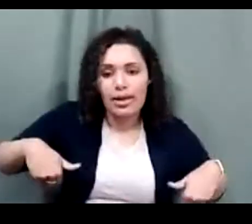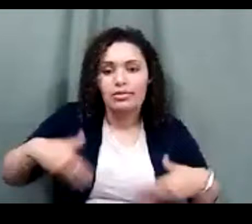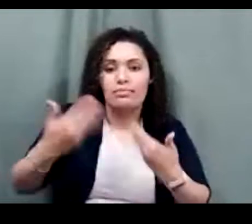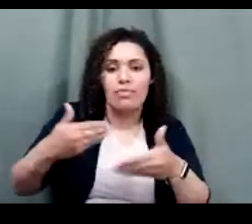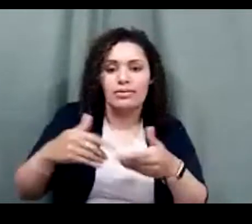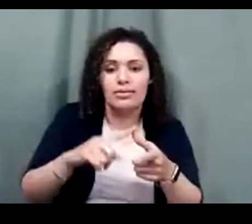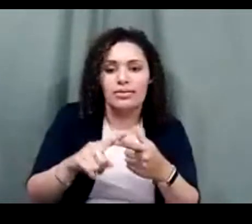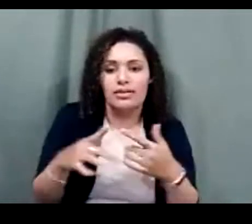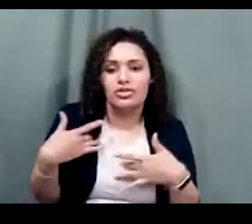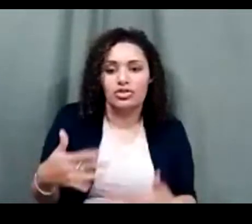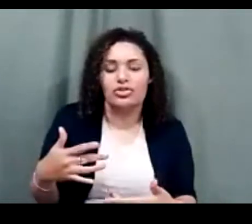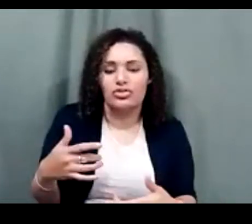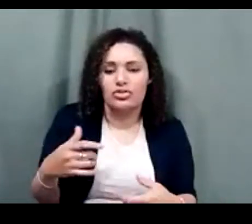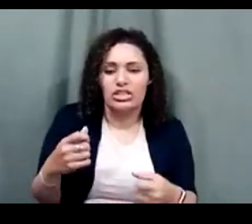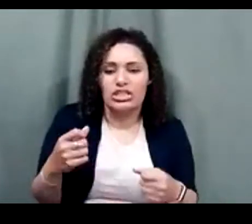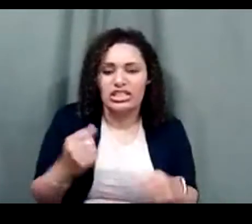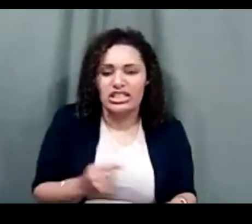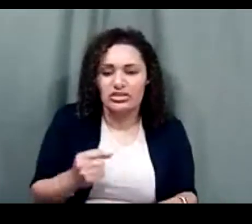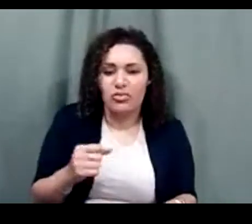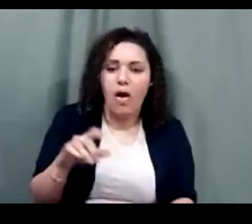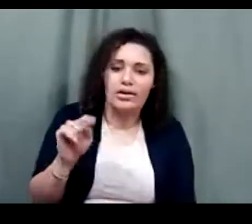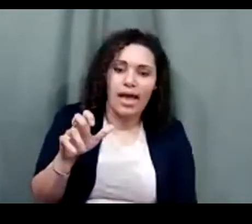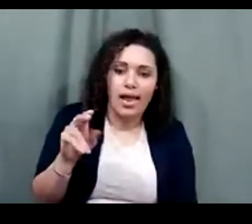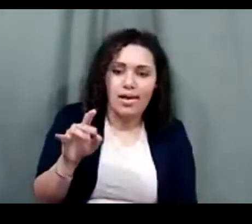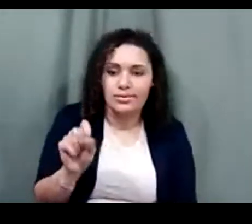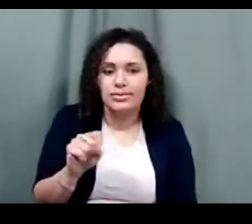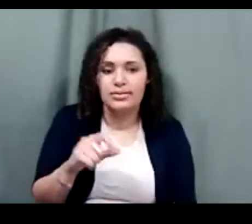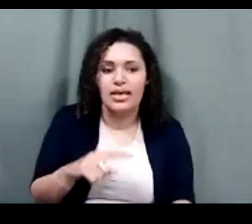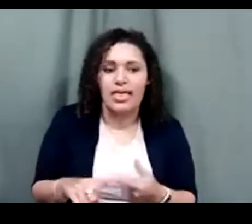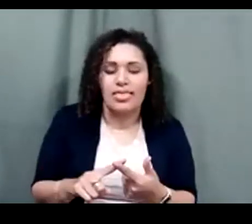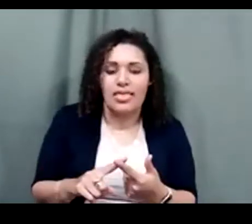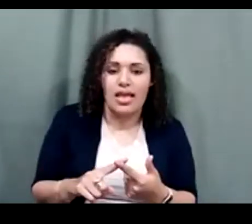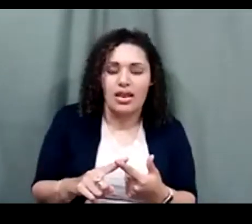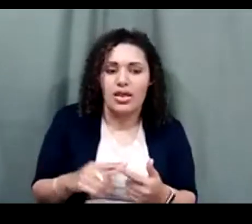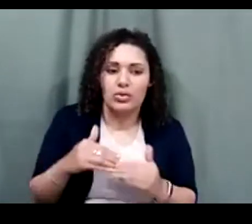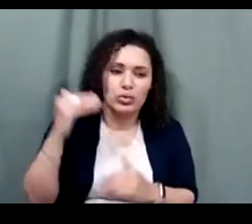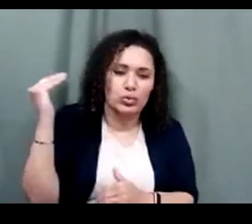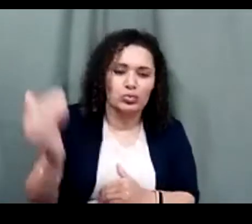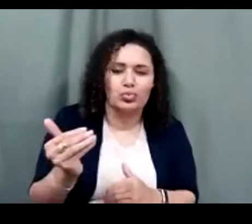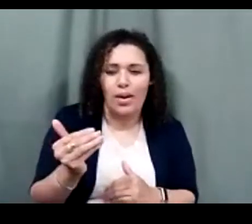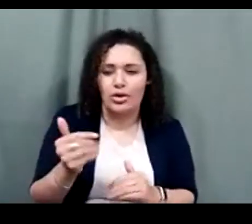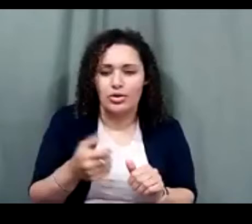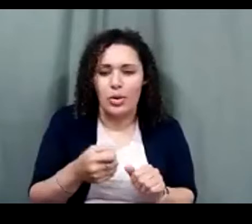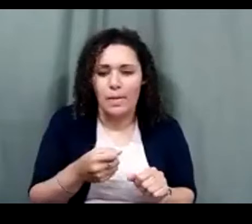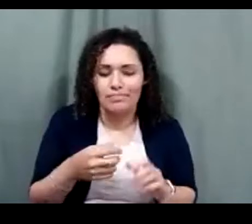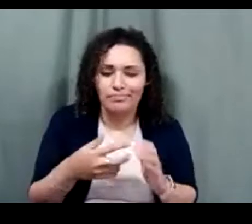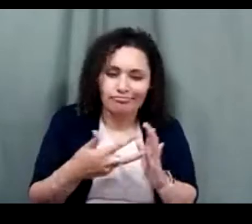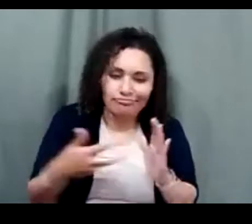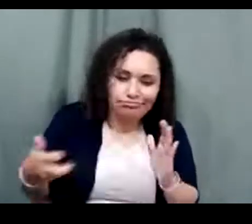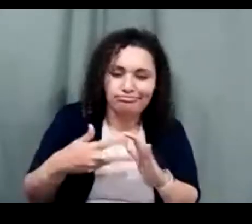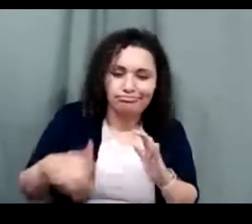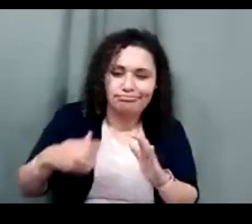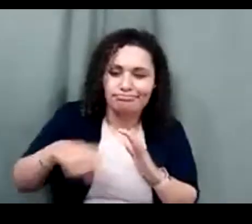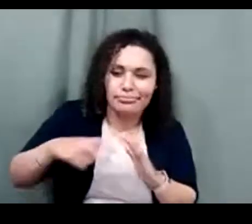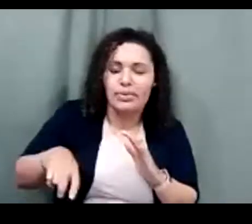pick up a lot of kind of astringency and tannin, and we talk about the wines feeling over extracted. They feel over concentrated, but in a way